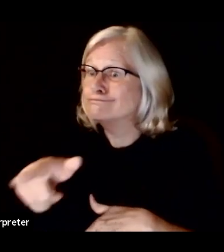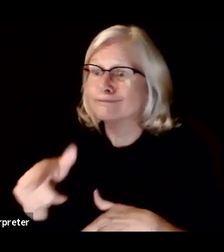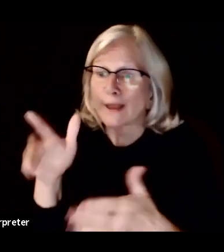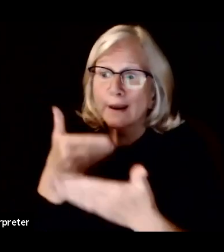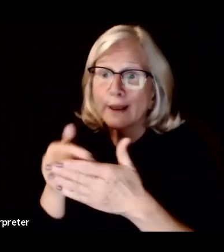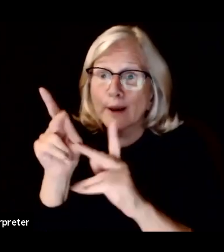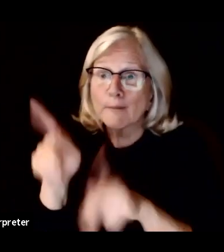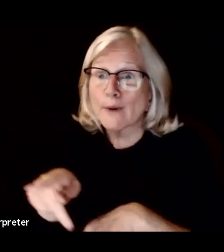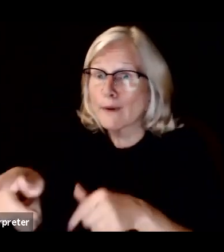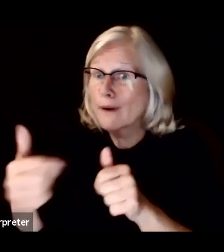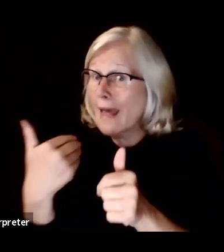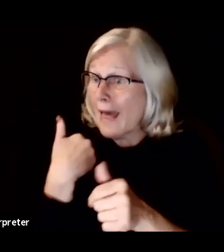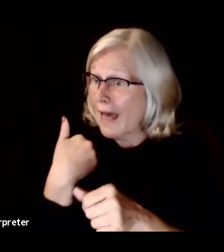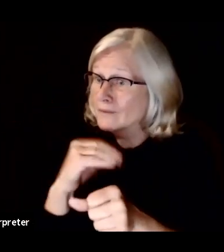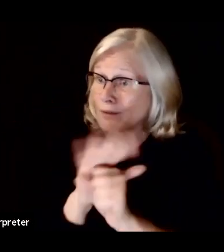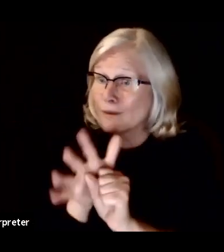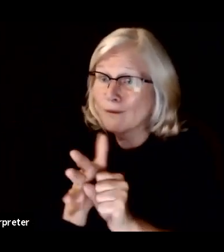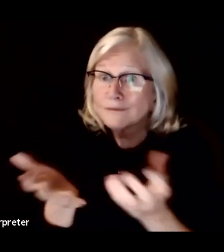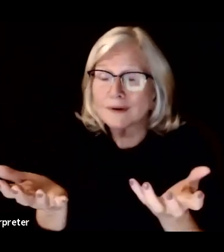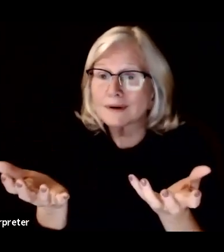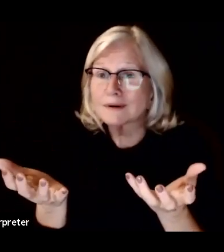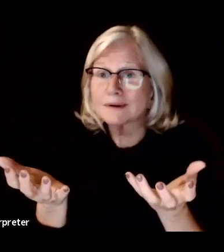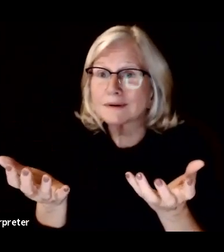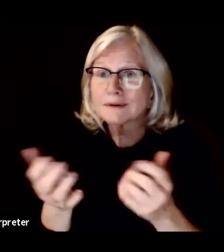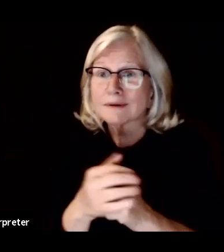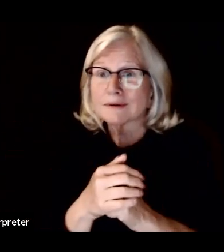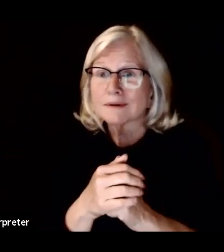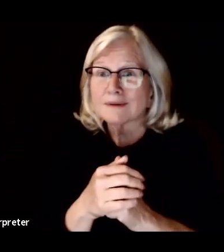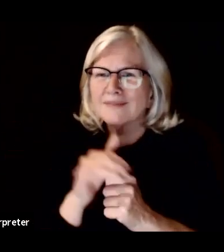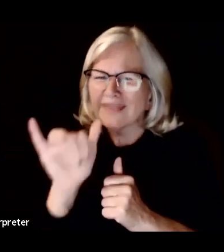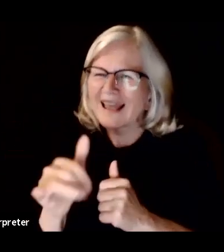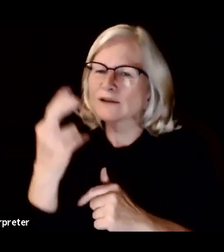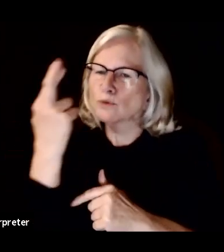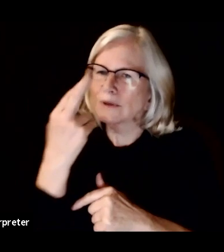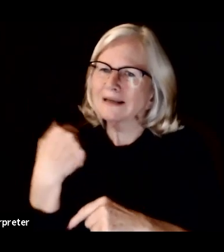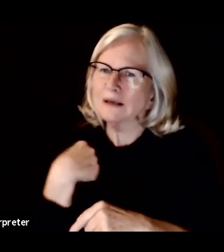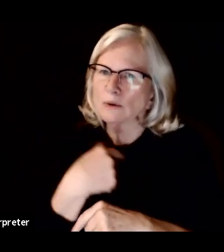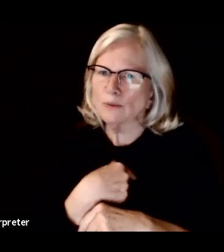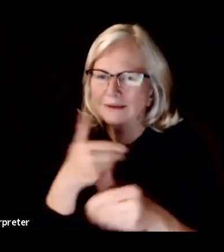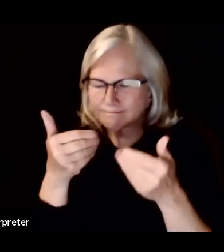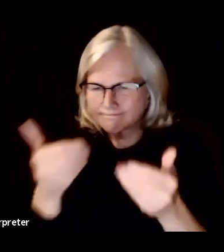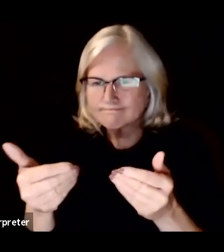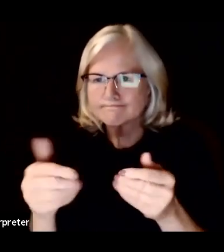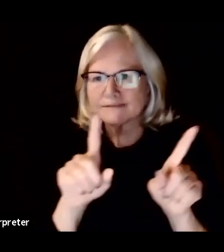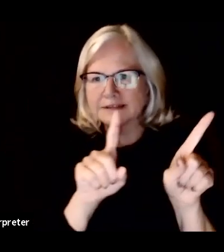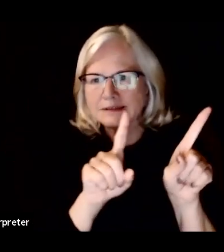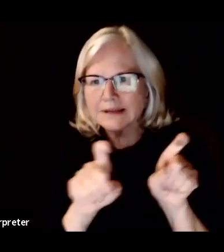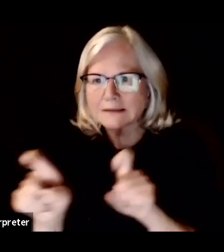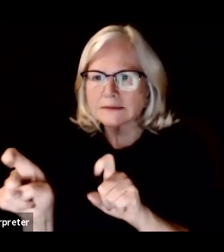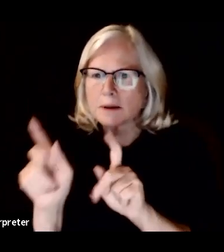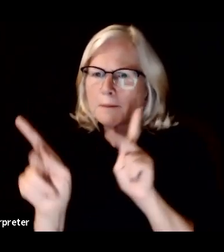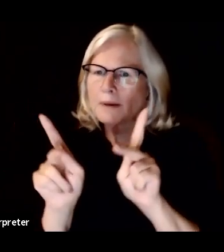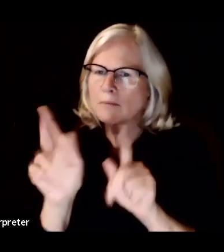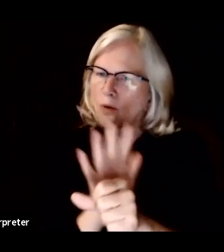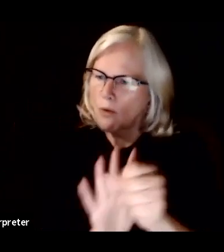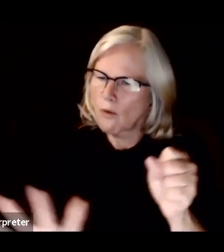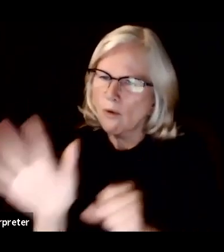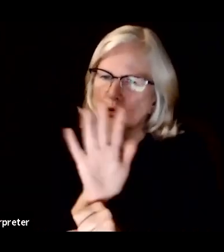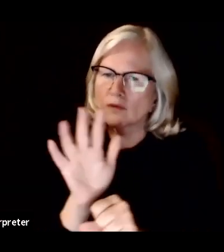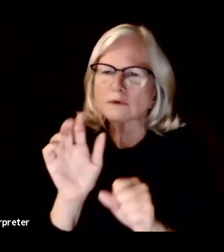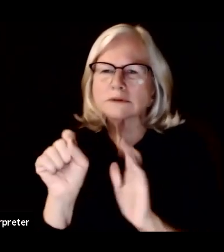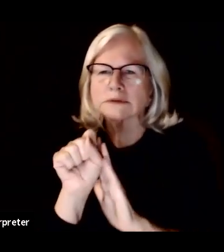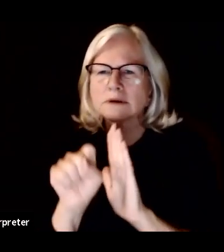which they had virus transmitted. With this type of study, though, we are able to learn